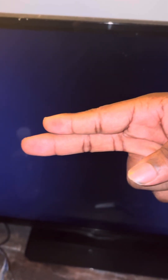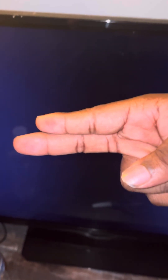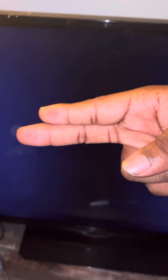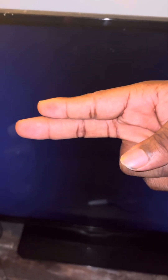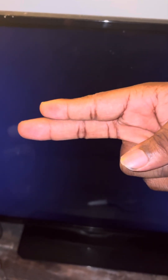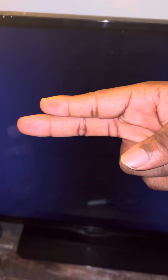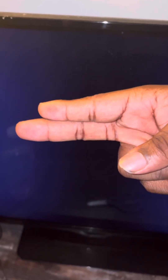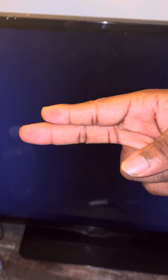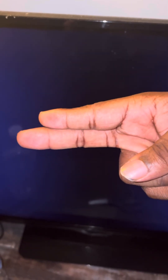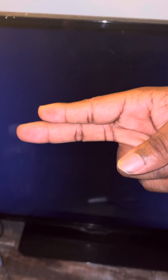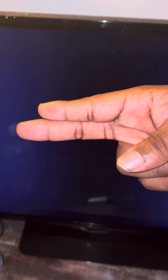H,